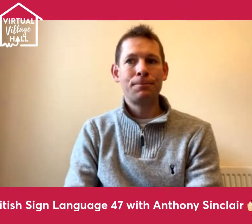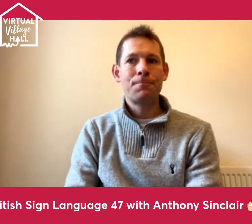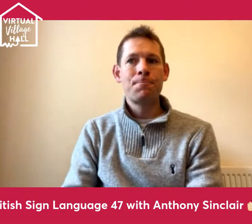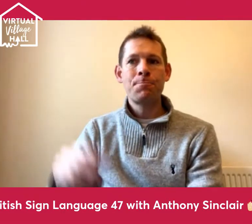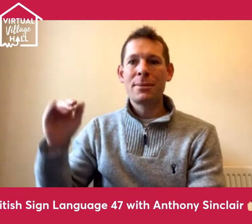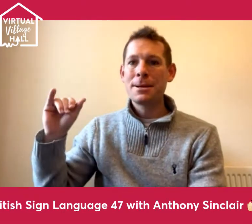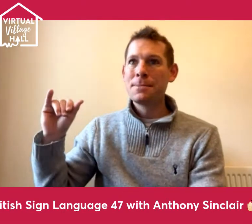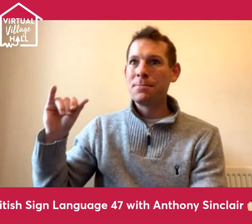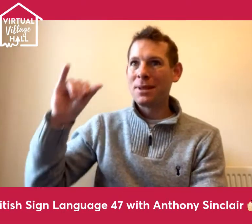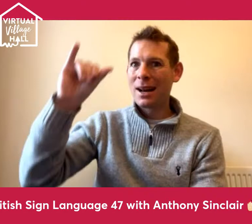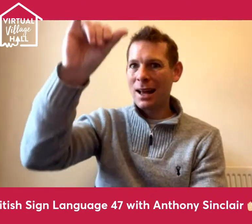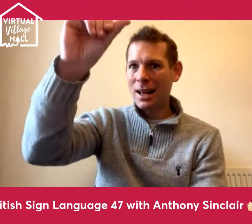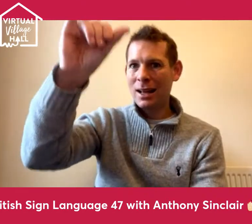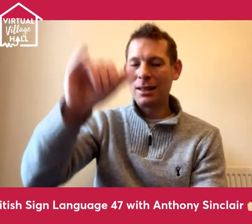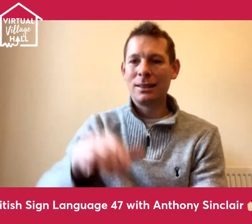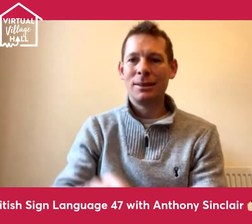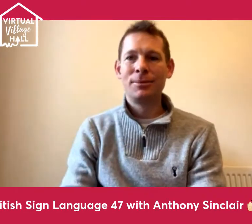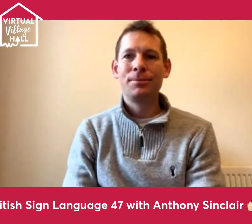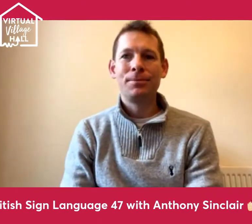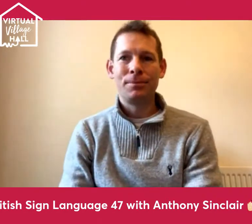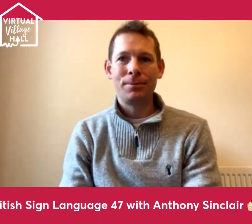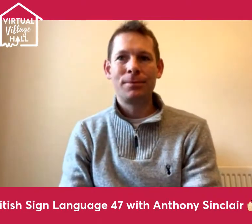And number three again.